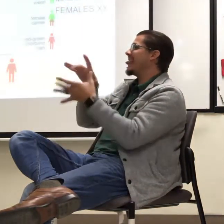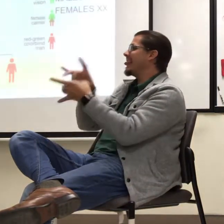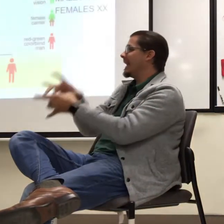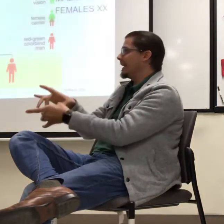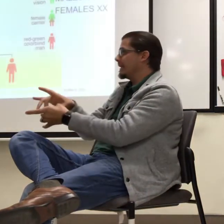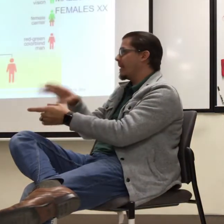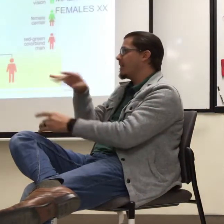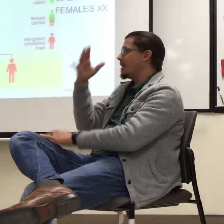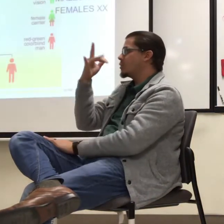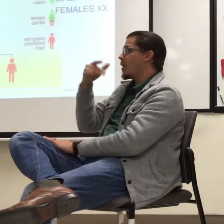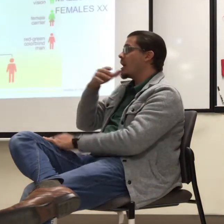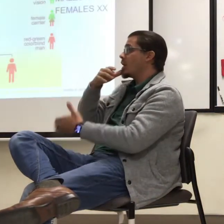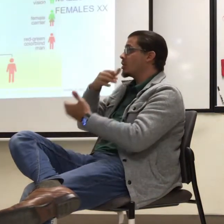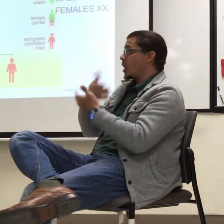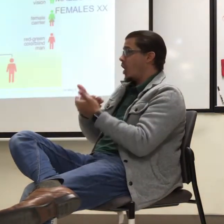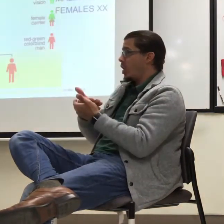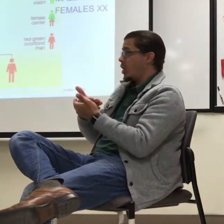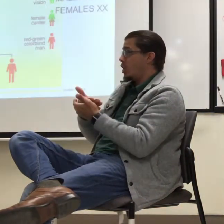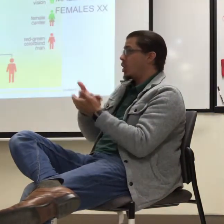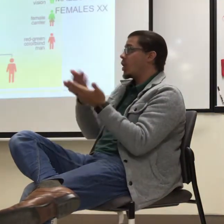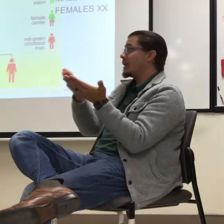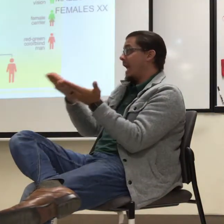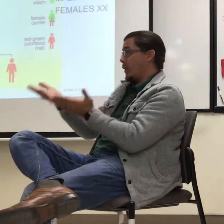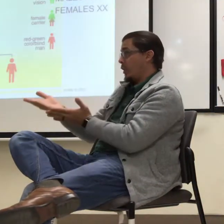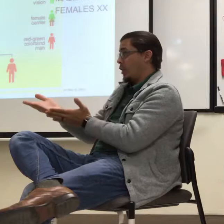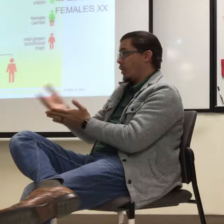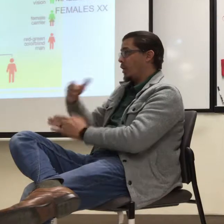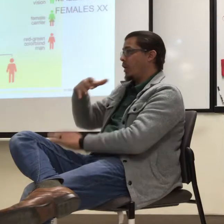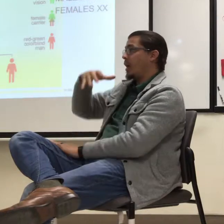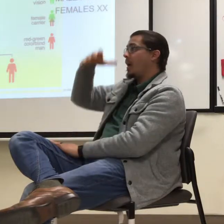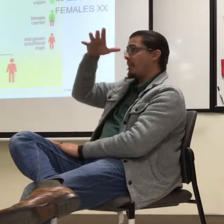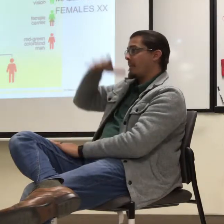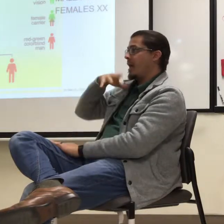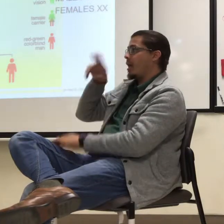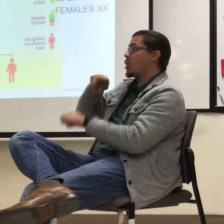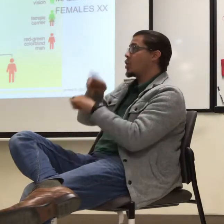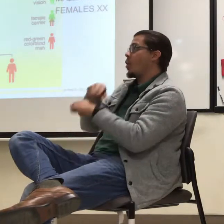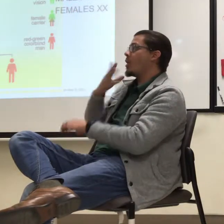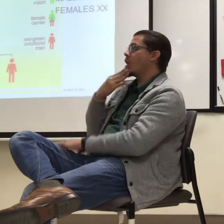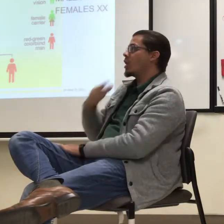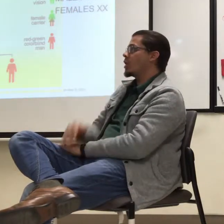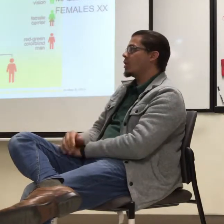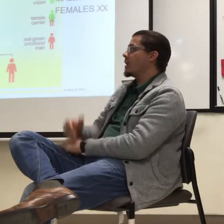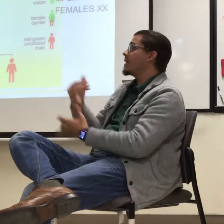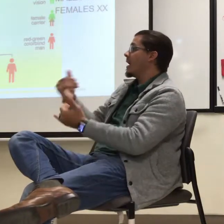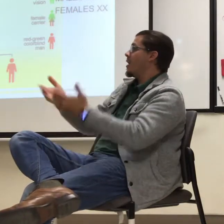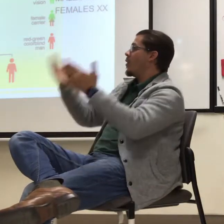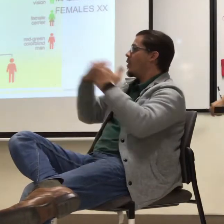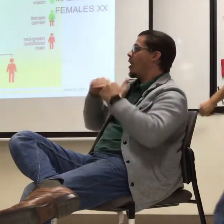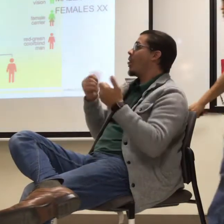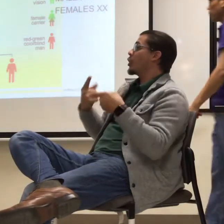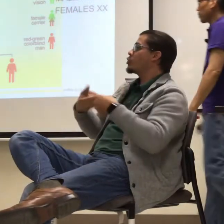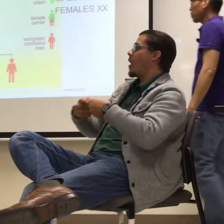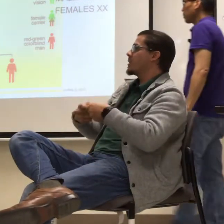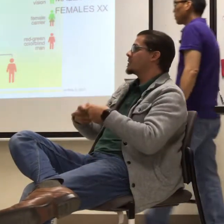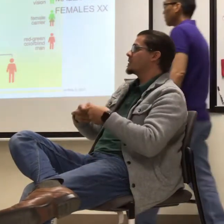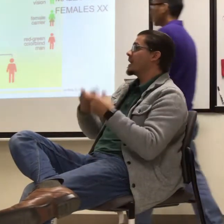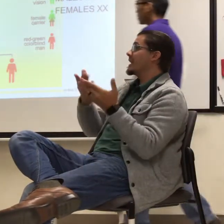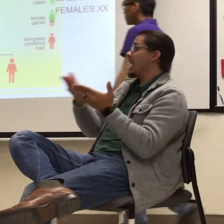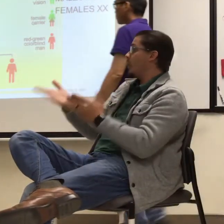why daughters, carriers, males, normal color. But now look at this cross. The